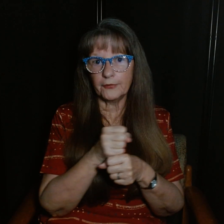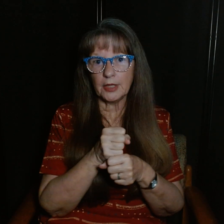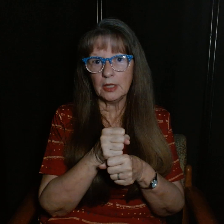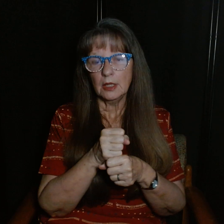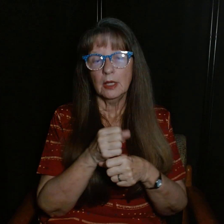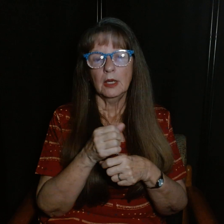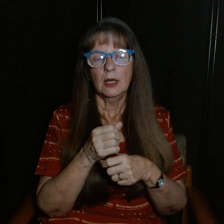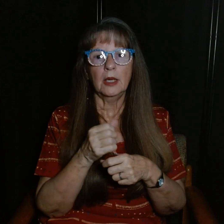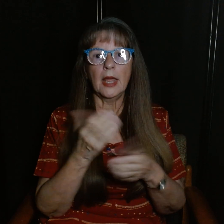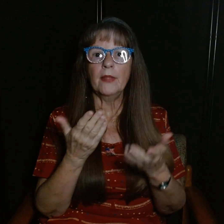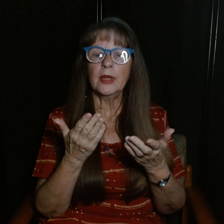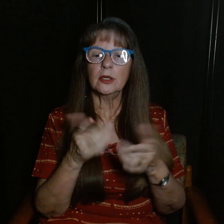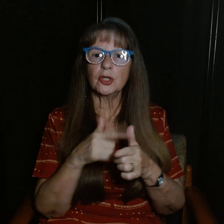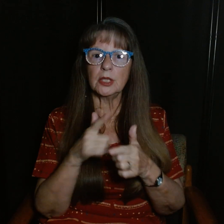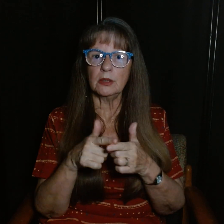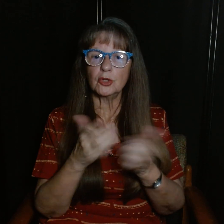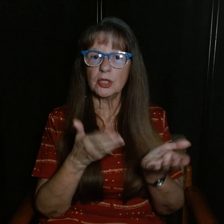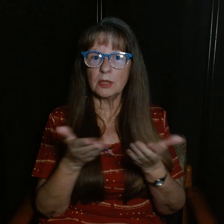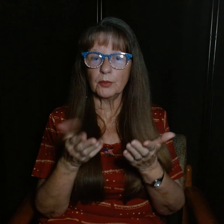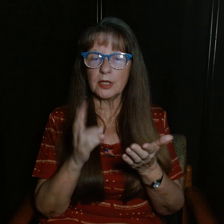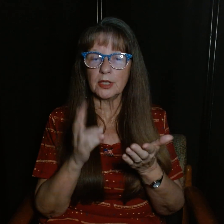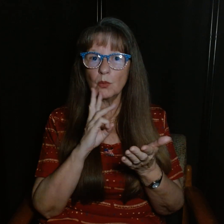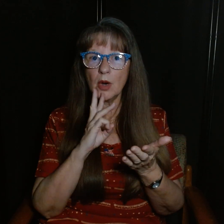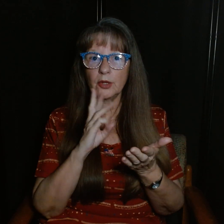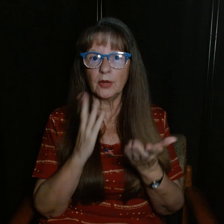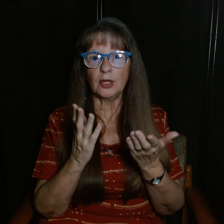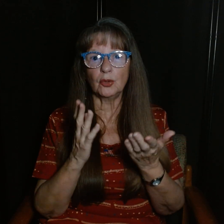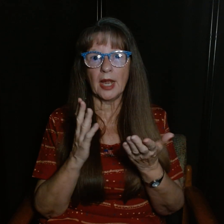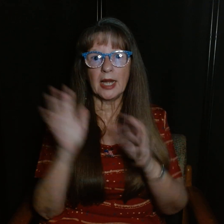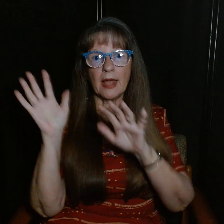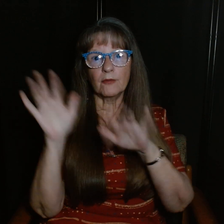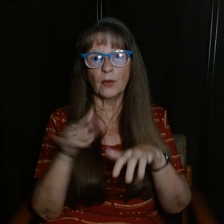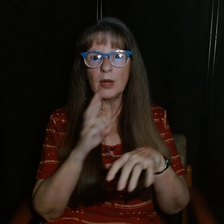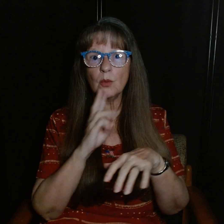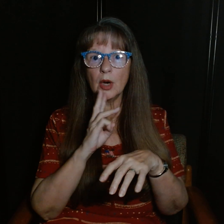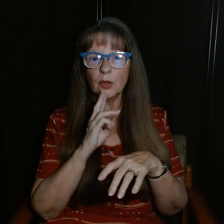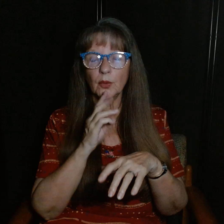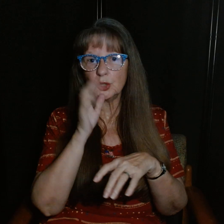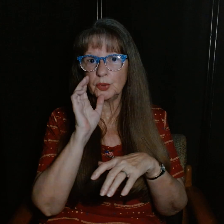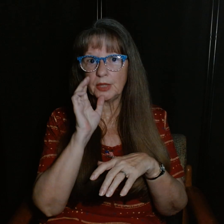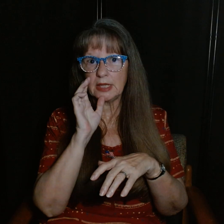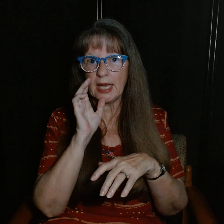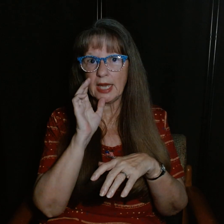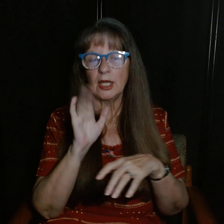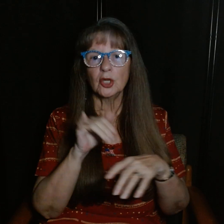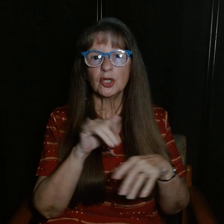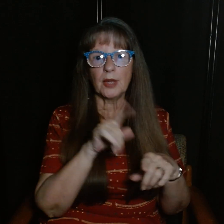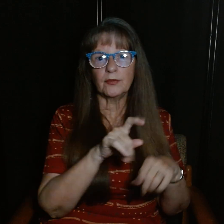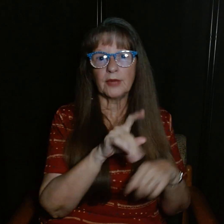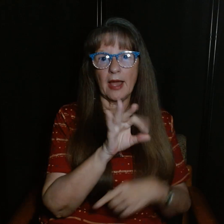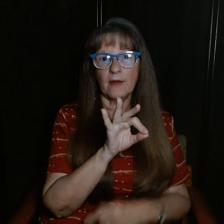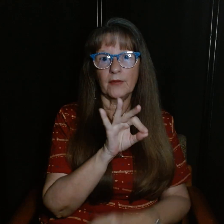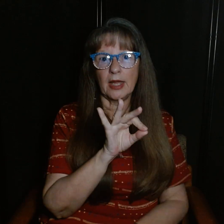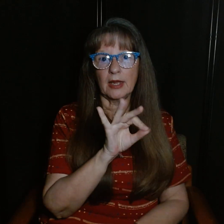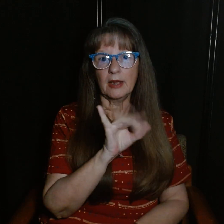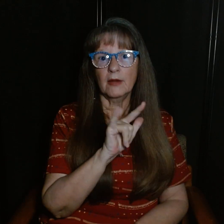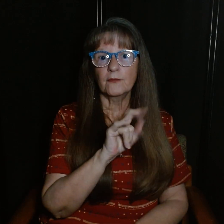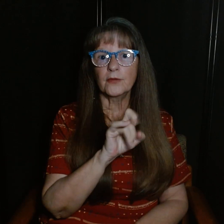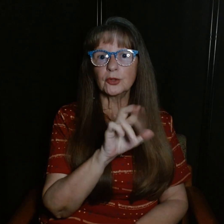coffee. And then she did bring some water, and you can have rainwater and drink that. She would have to have a